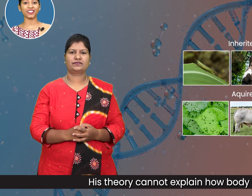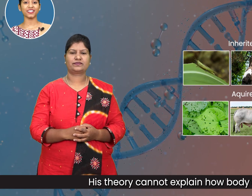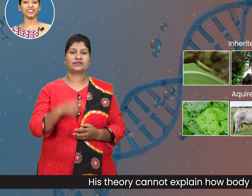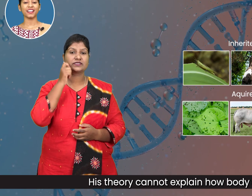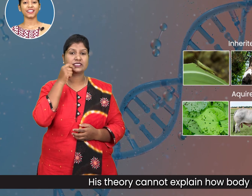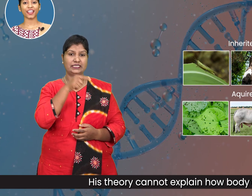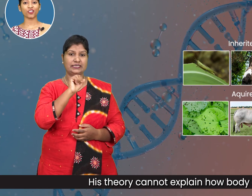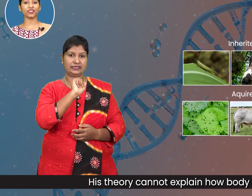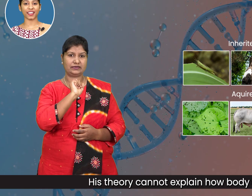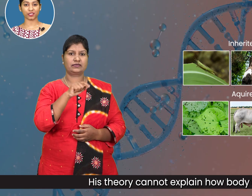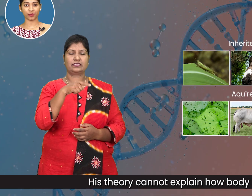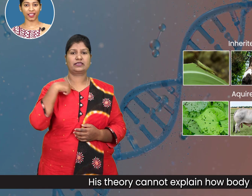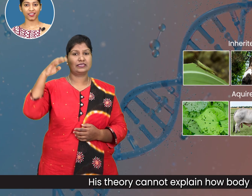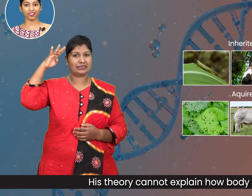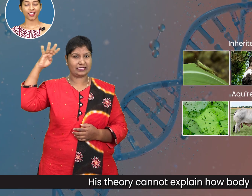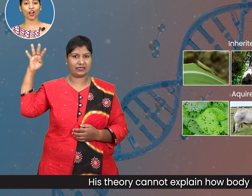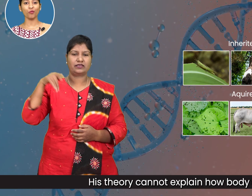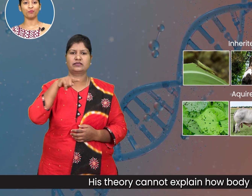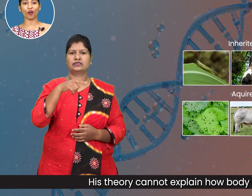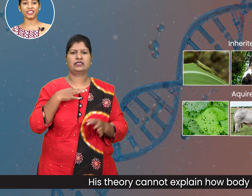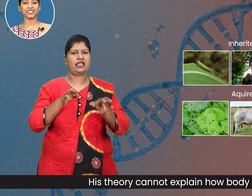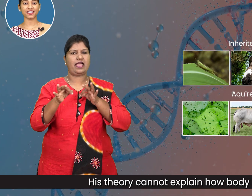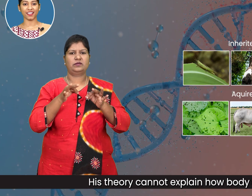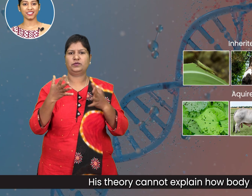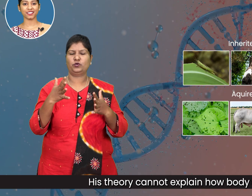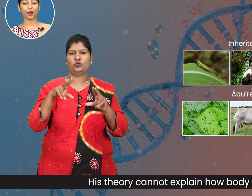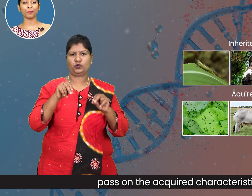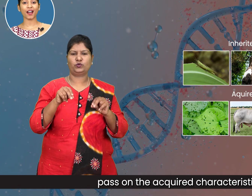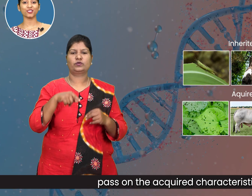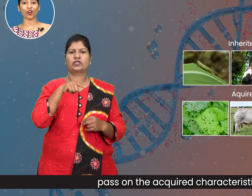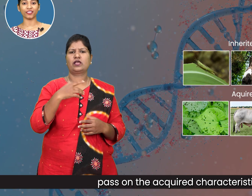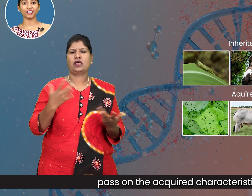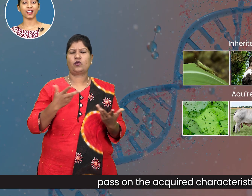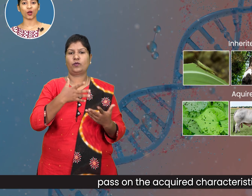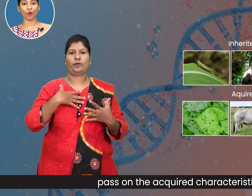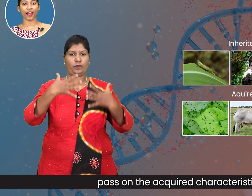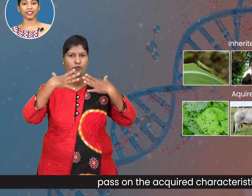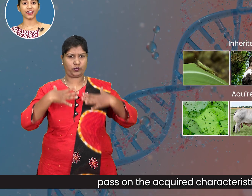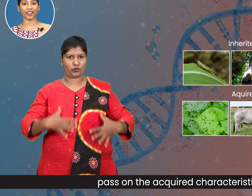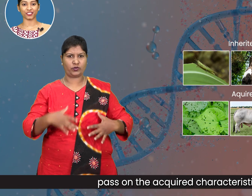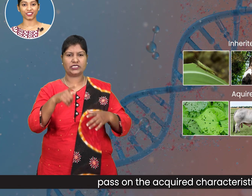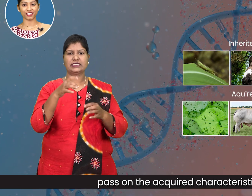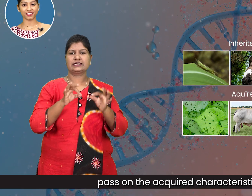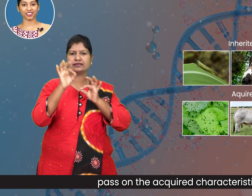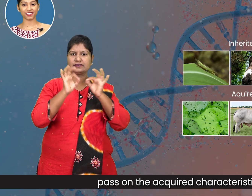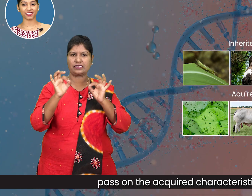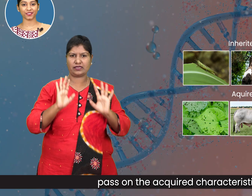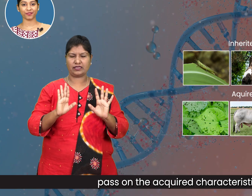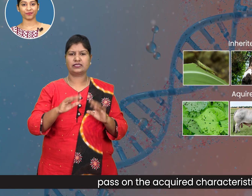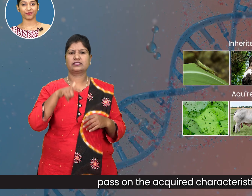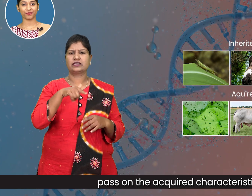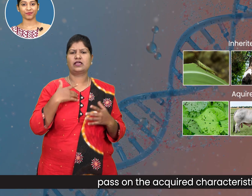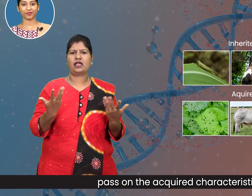His theory cannot explain how body cells pass on the acquired